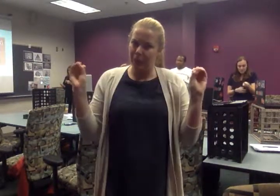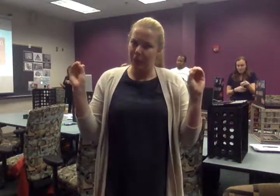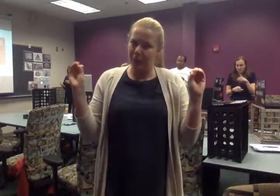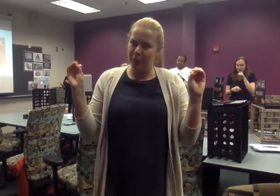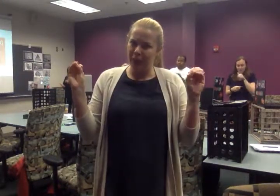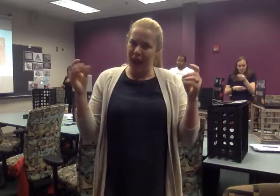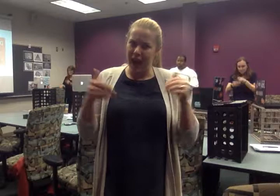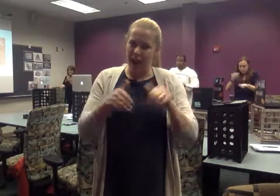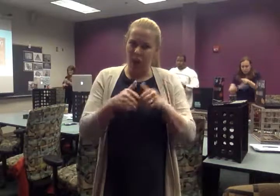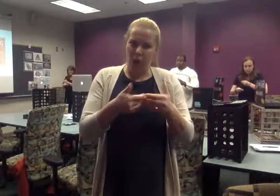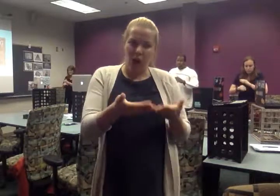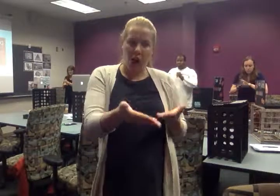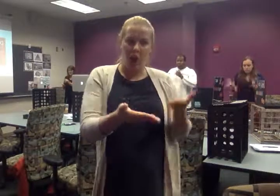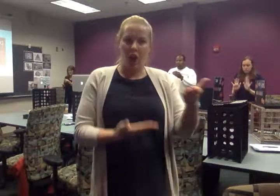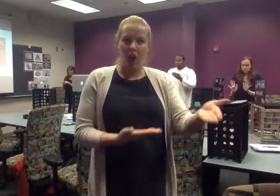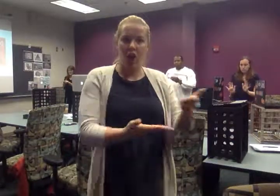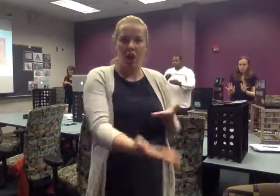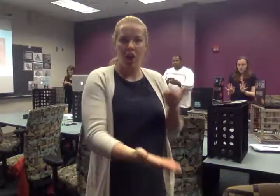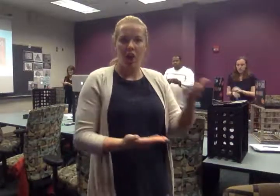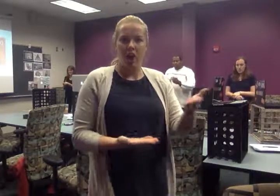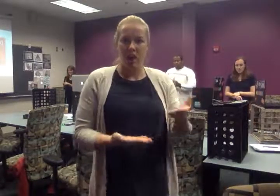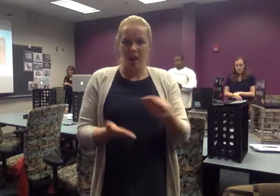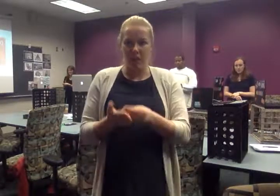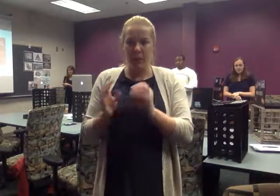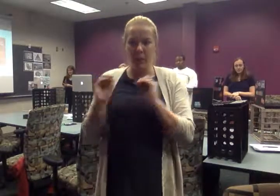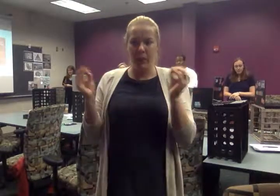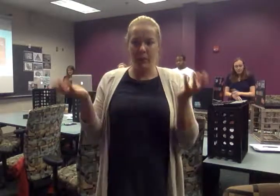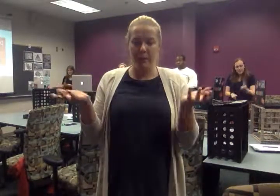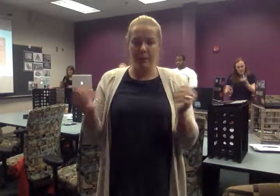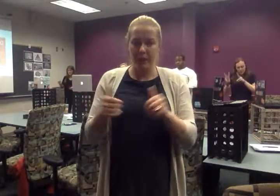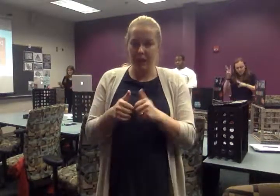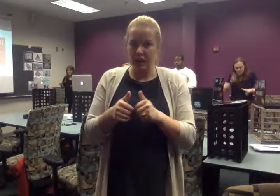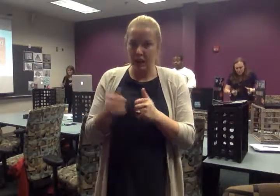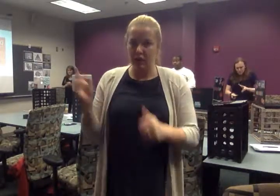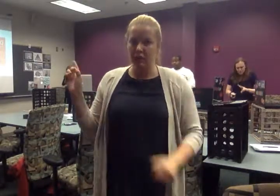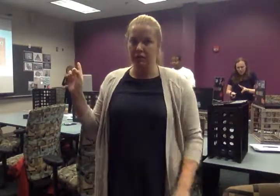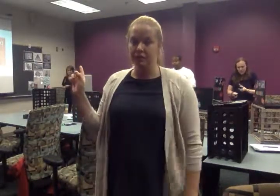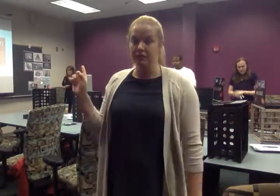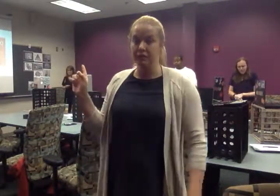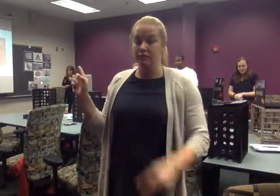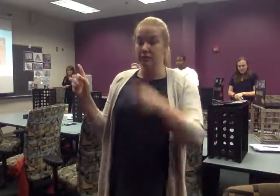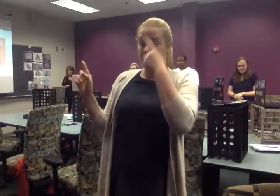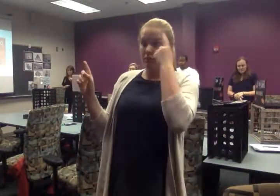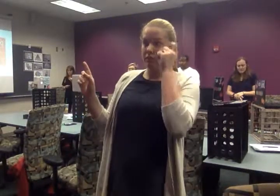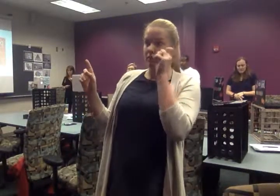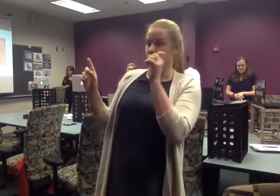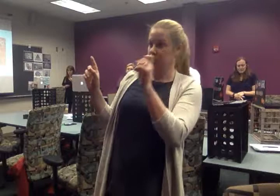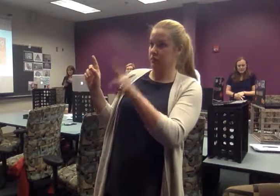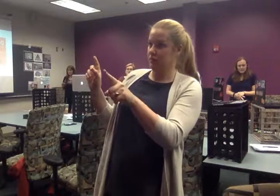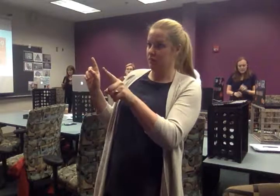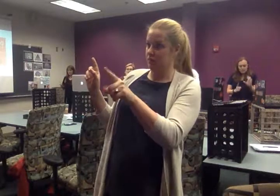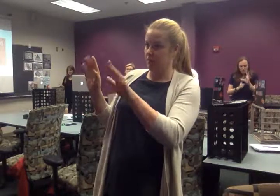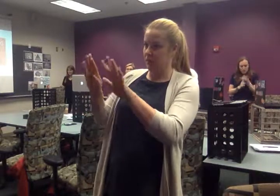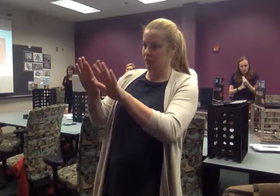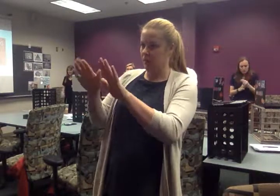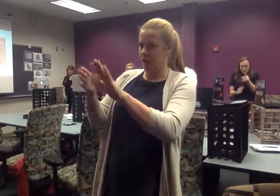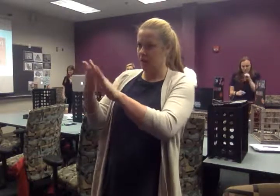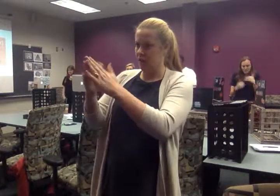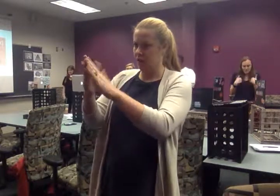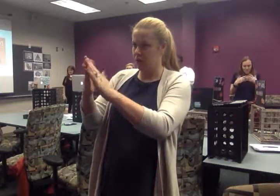First 5,000 Years, surveys the literature of anthropology and discovers that in societies without money, people don't actually barter, but